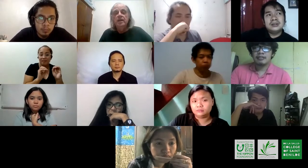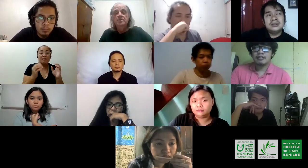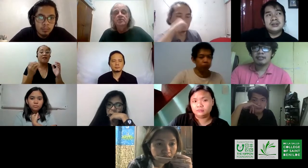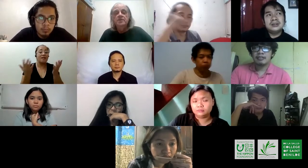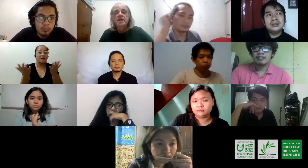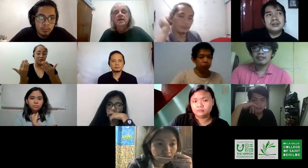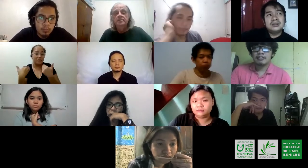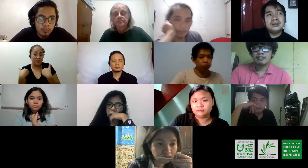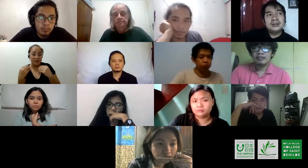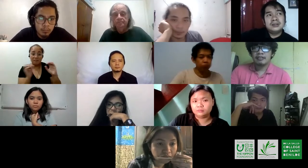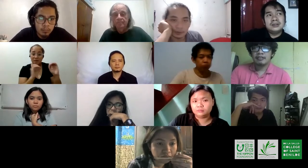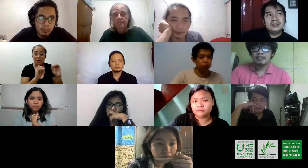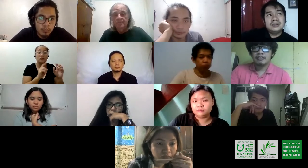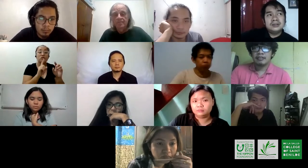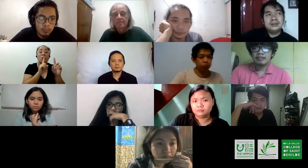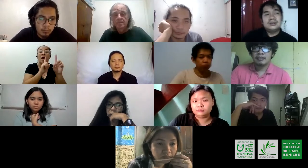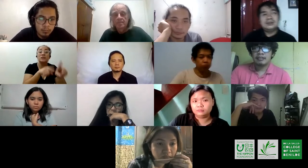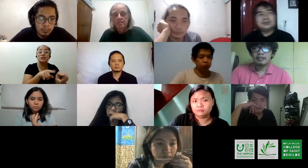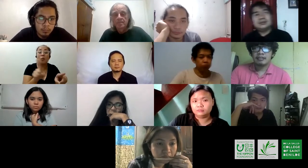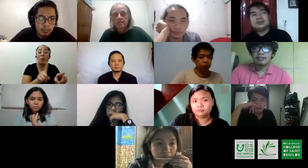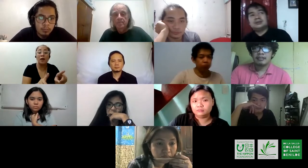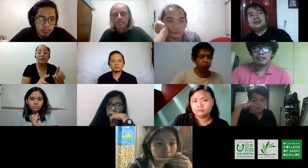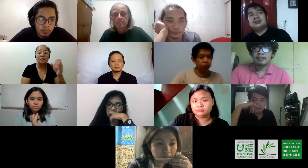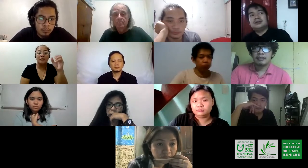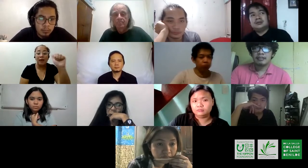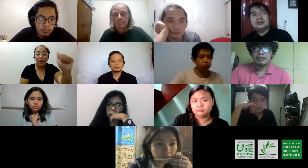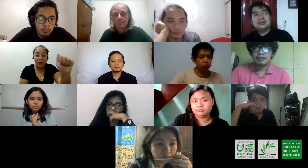Well, the answer is A.